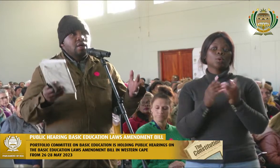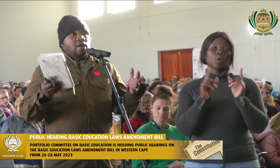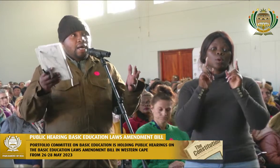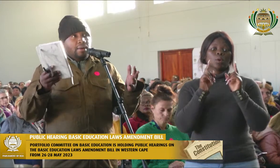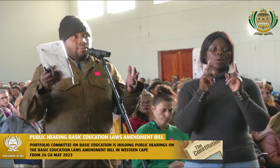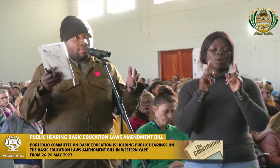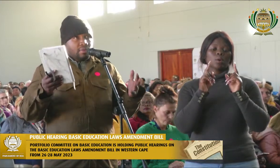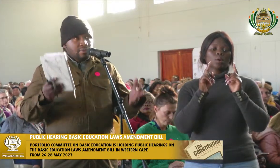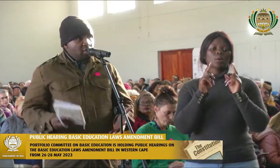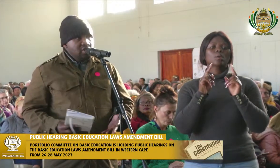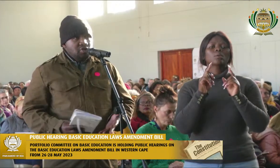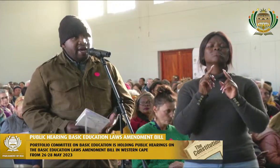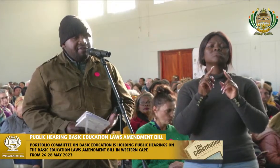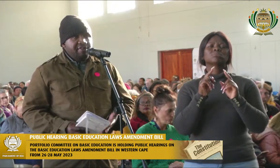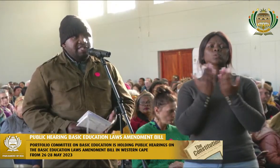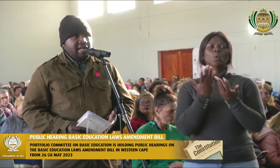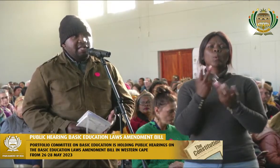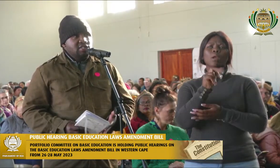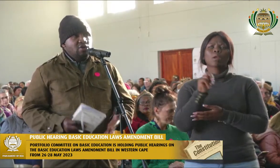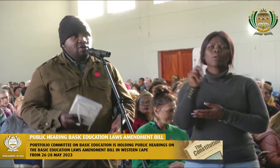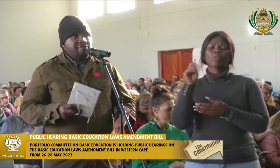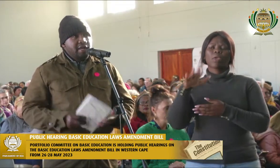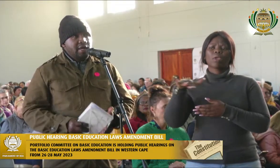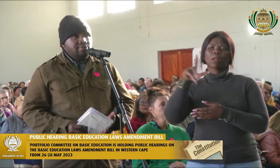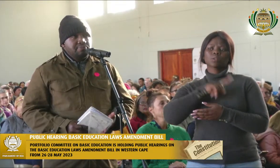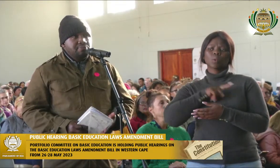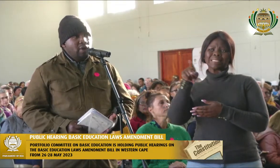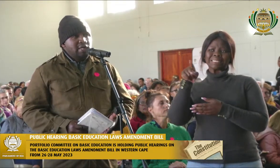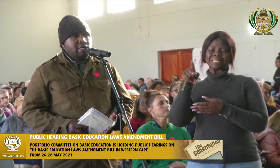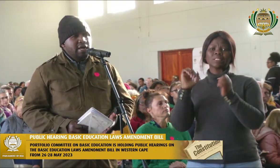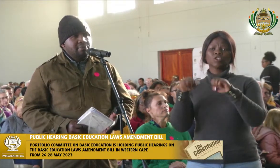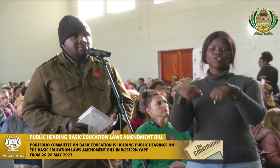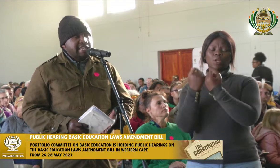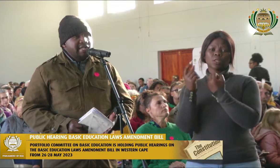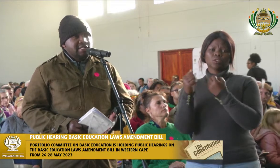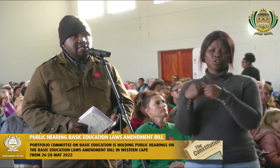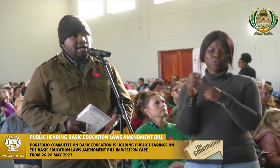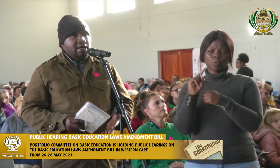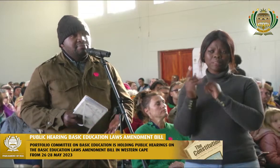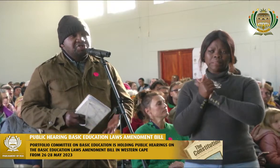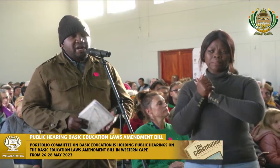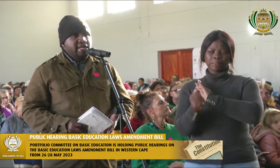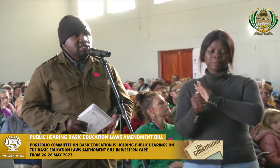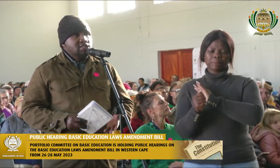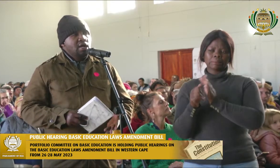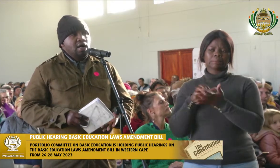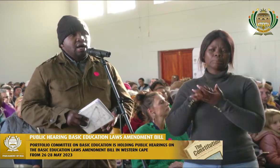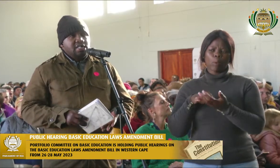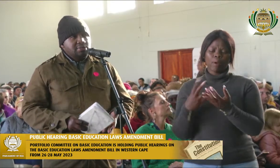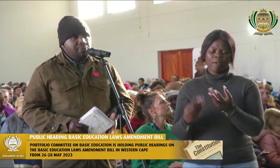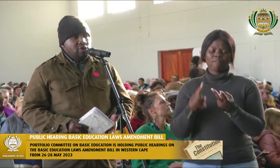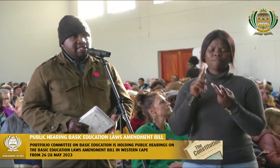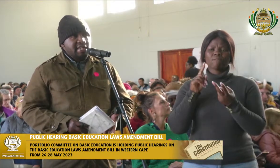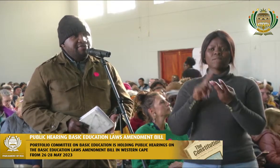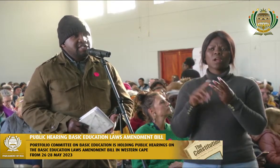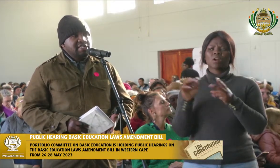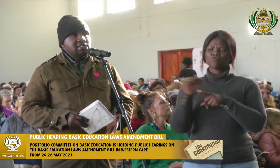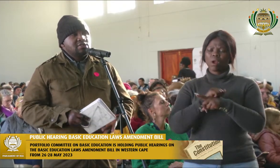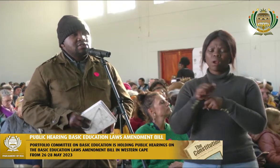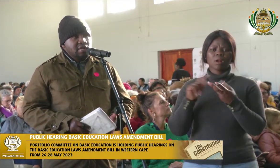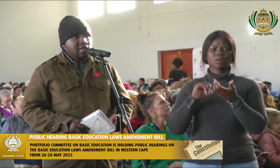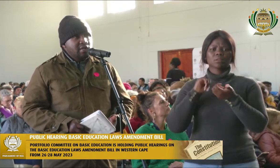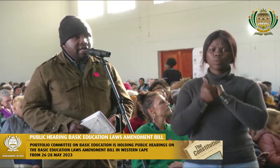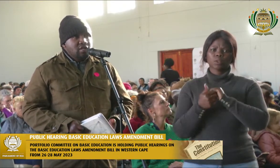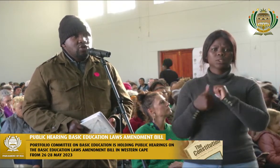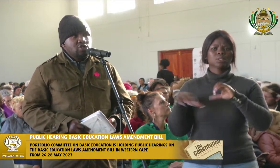areas, because we are having a challenges of the poor skills, trainings, sports